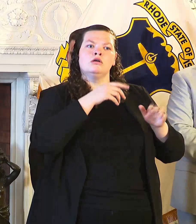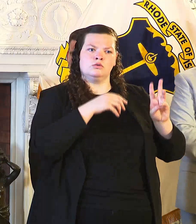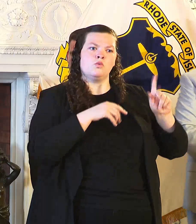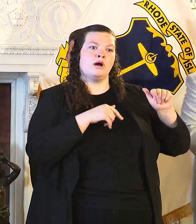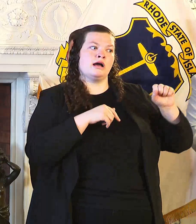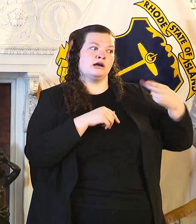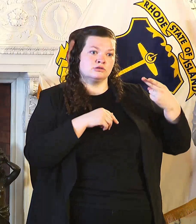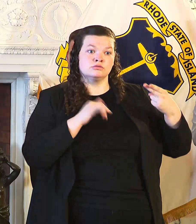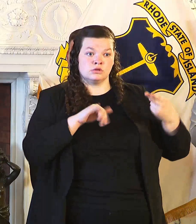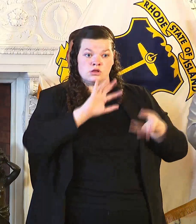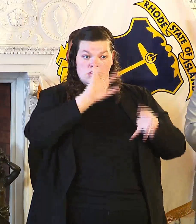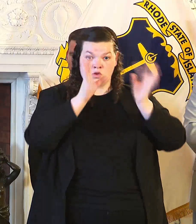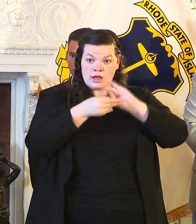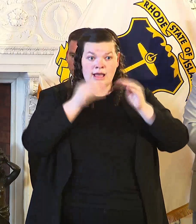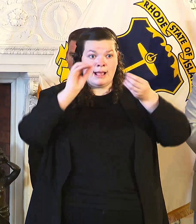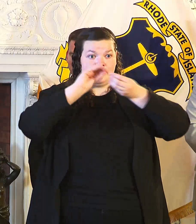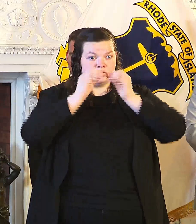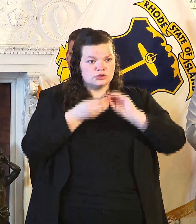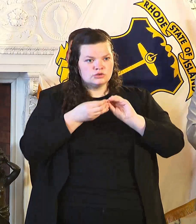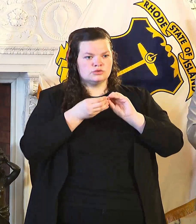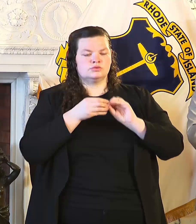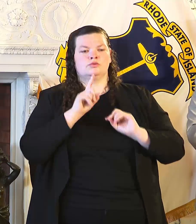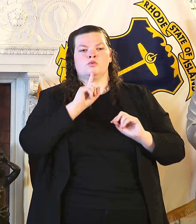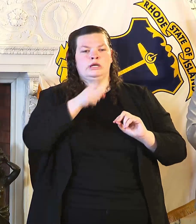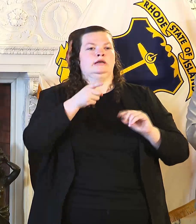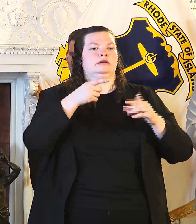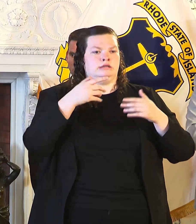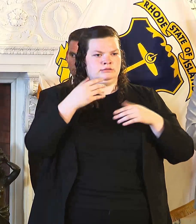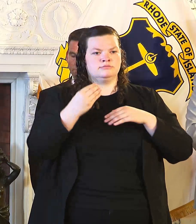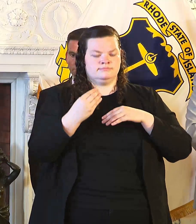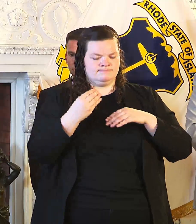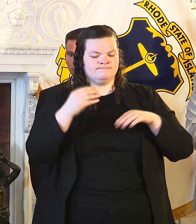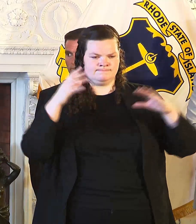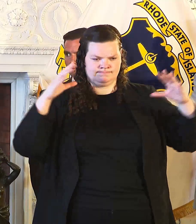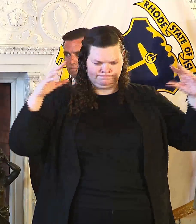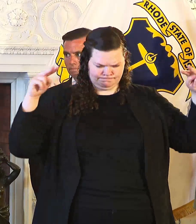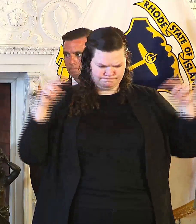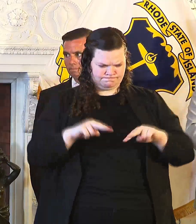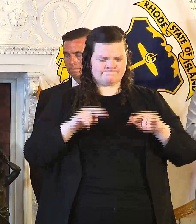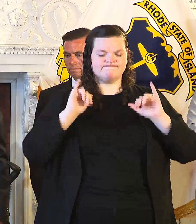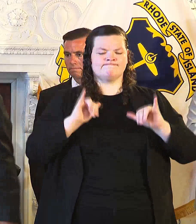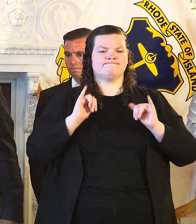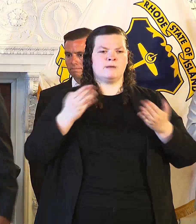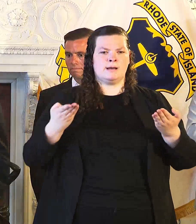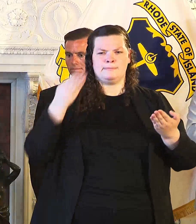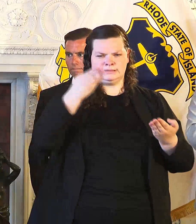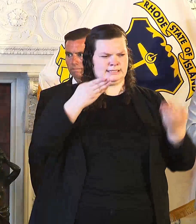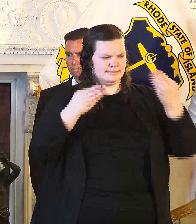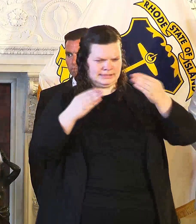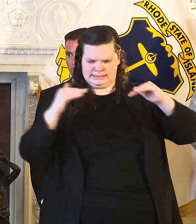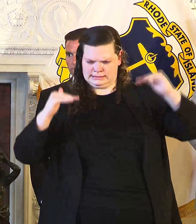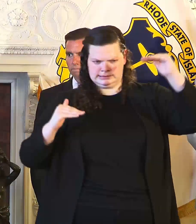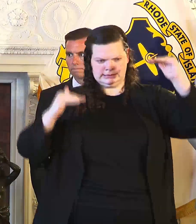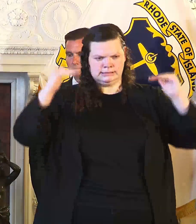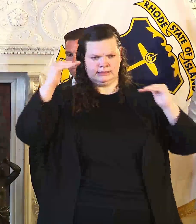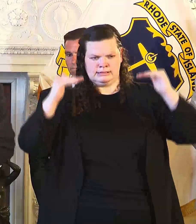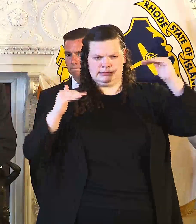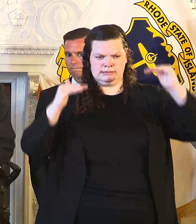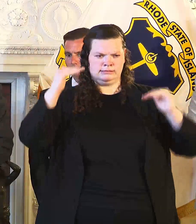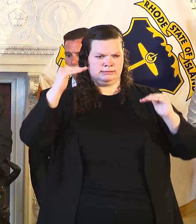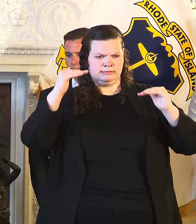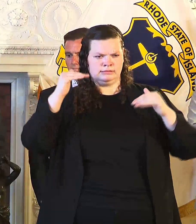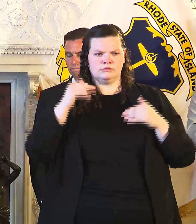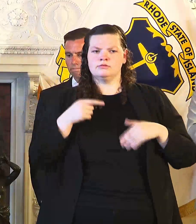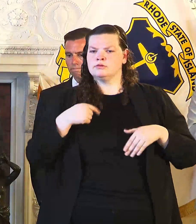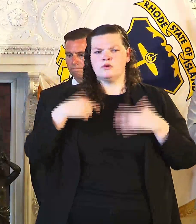difference between the two. On a technical basis, they were within a couple of points of each other. And we posted that. And we posted Yeah, it. that's been posted now, so you can go to